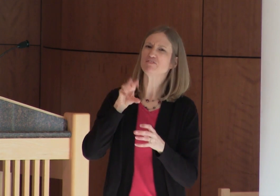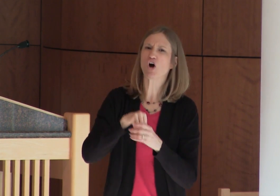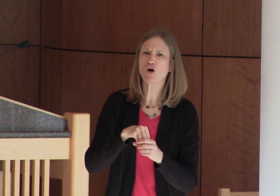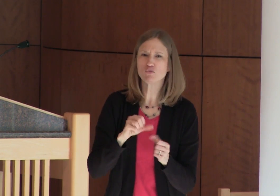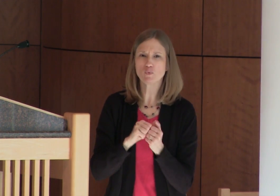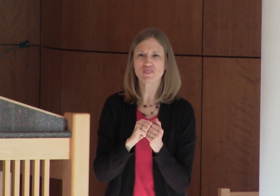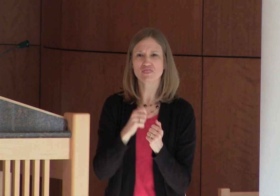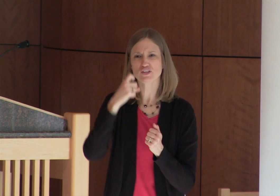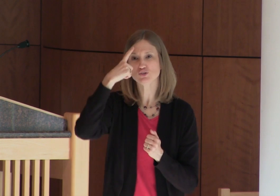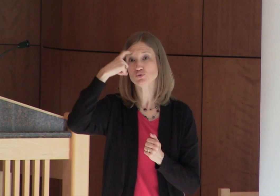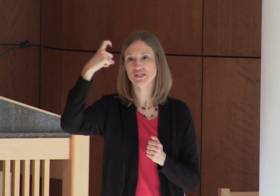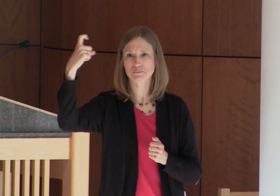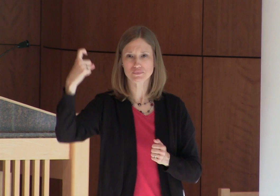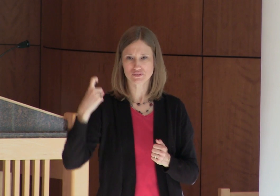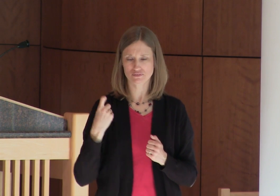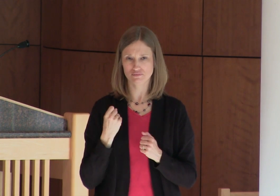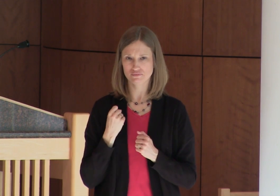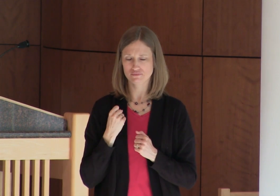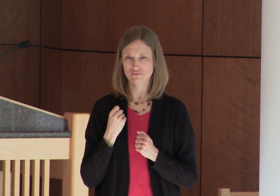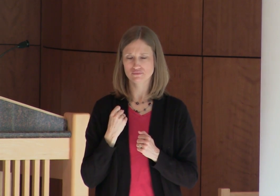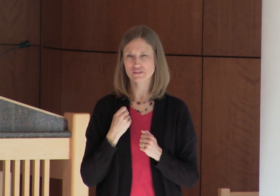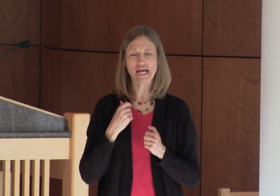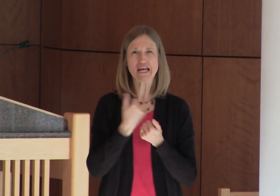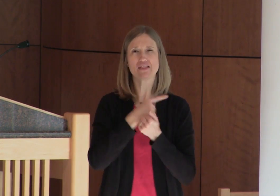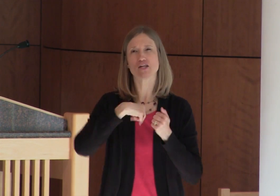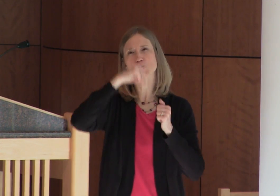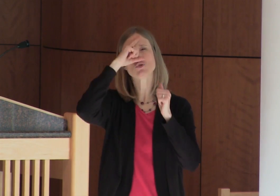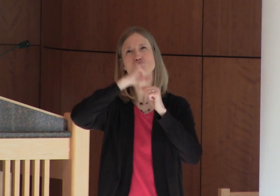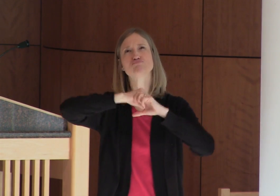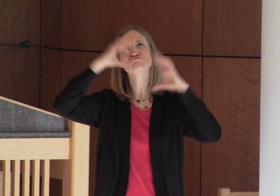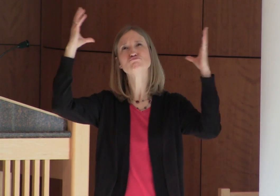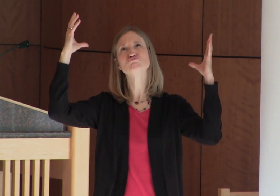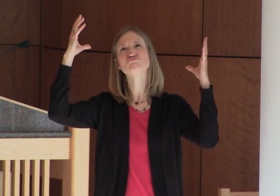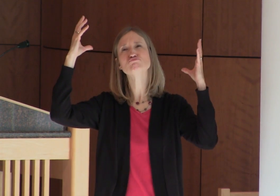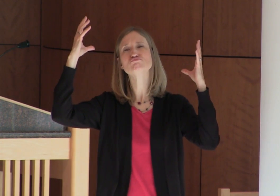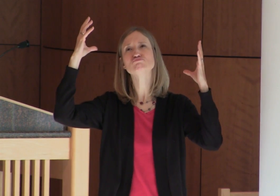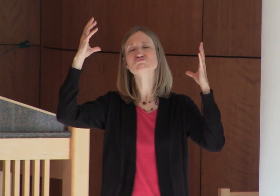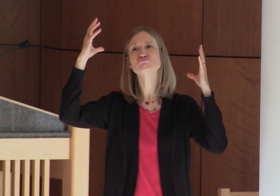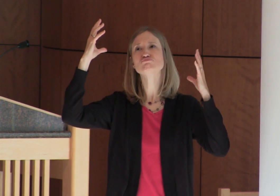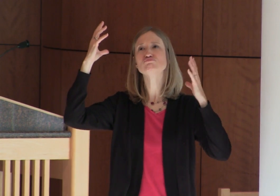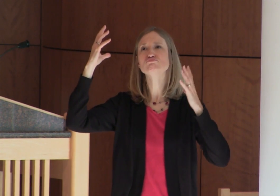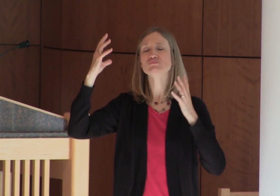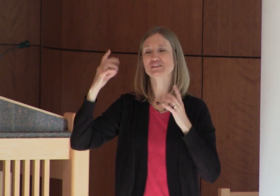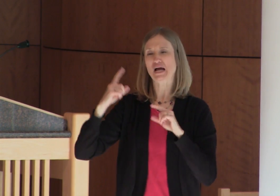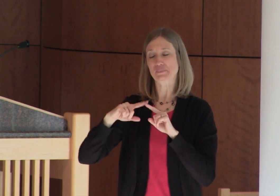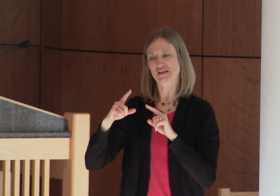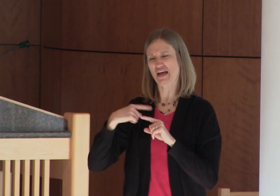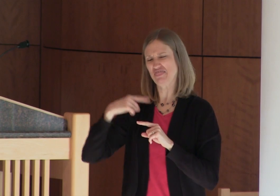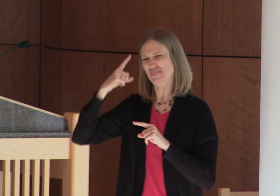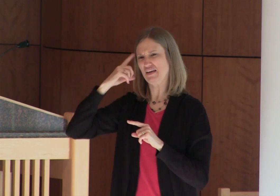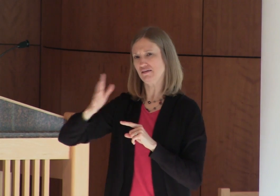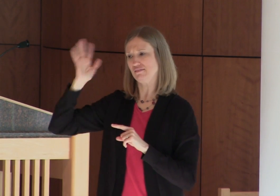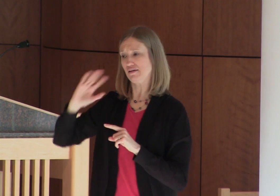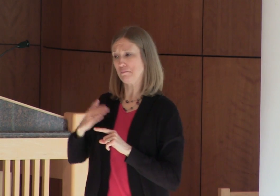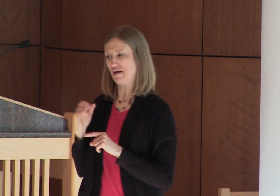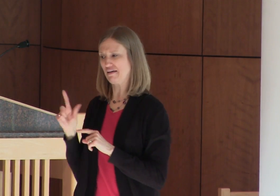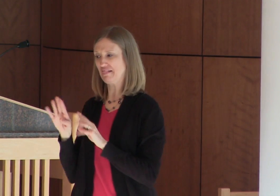right? And not every dream we have comes from God. I mean, I think the underground clubhouse was not one of those, God-inspired